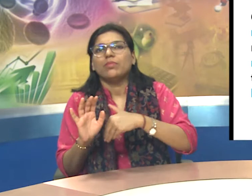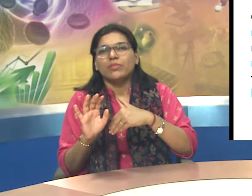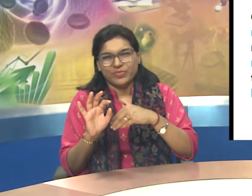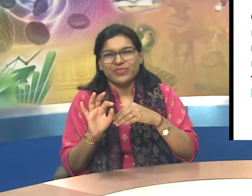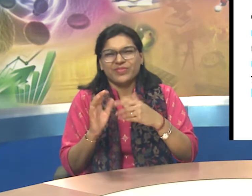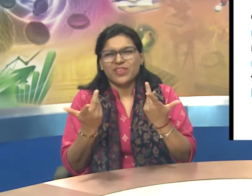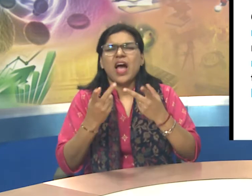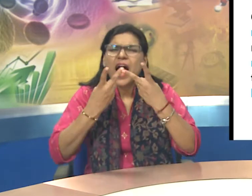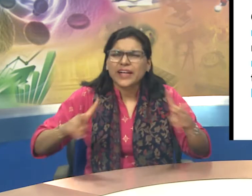receivers